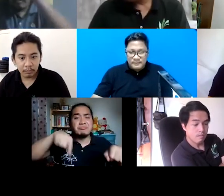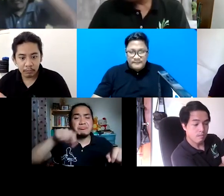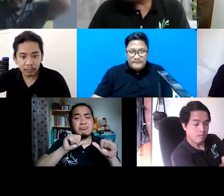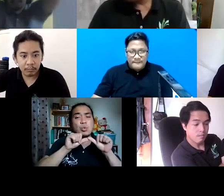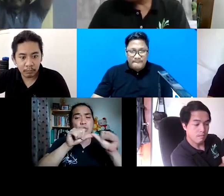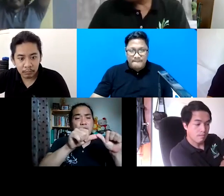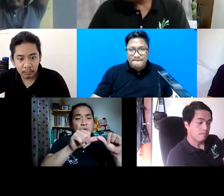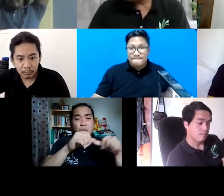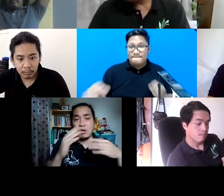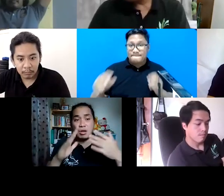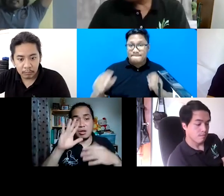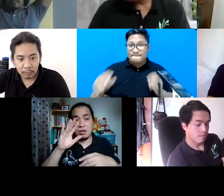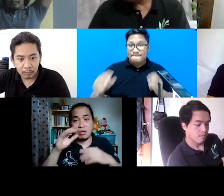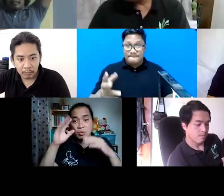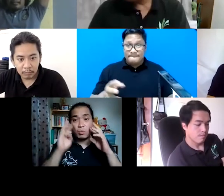So